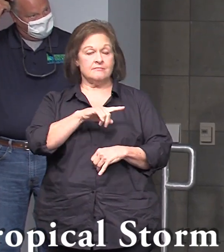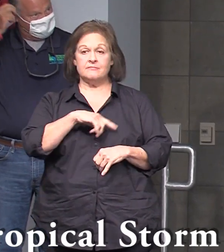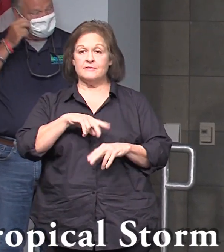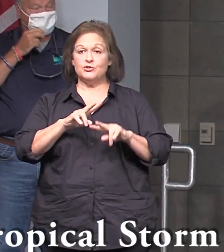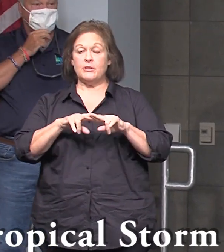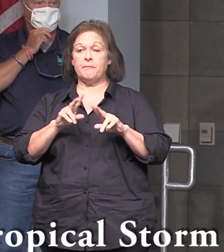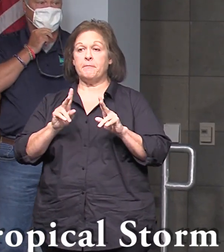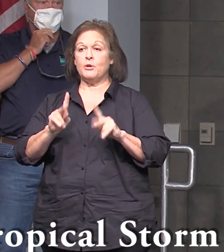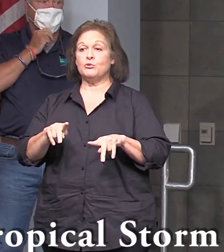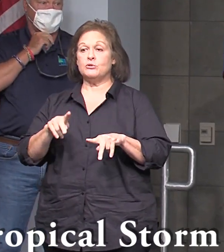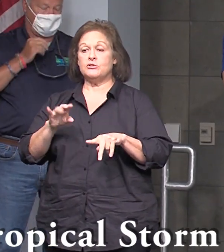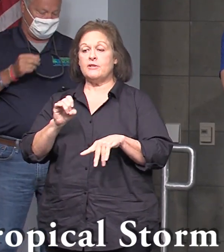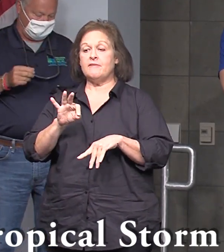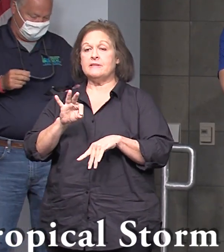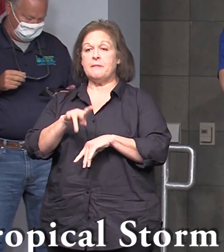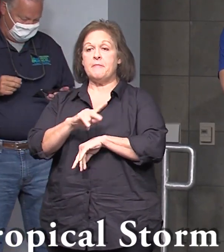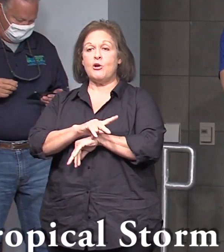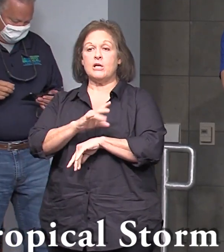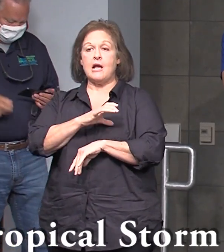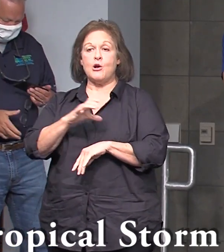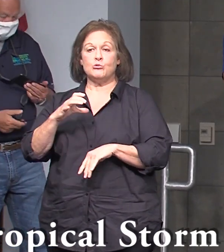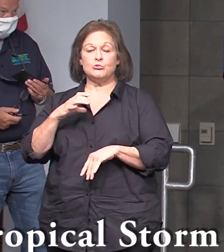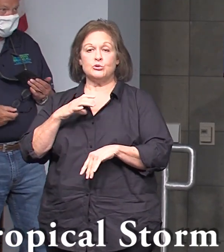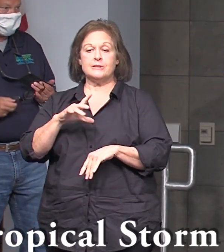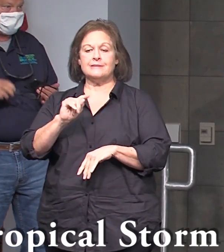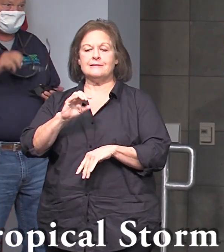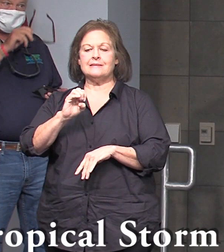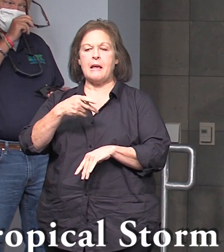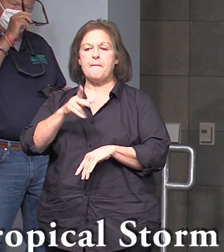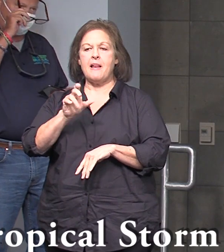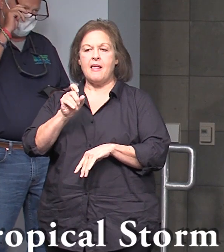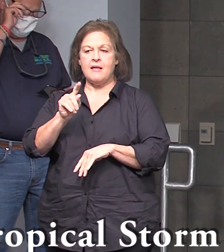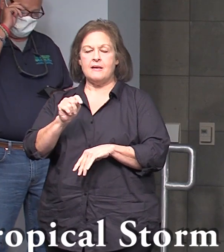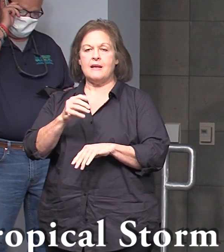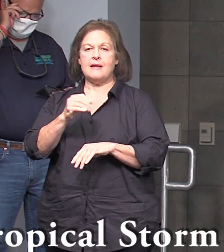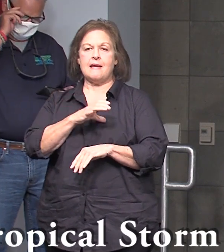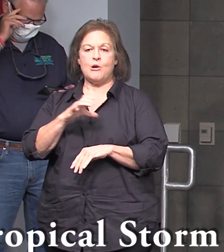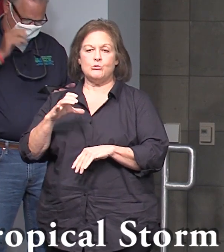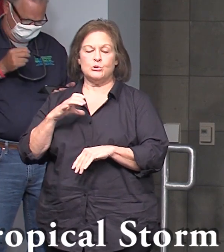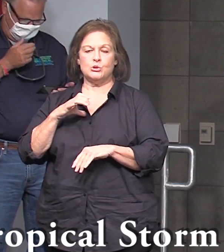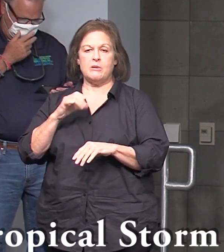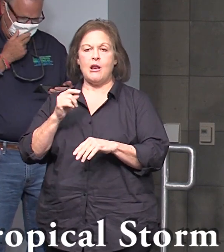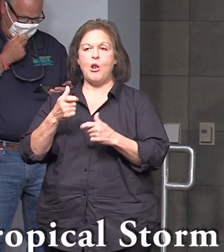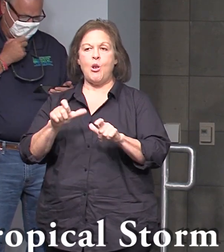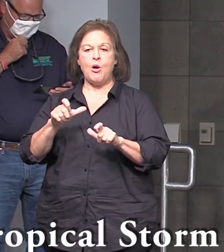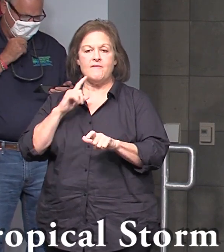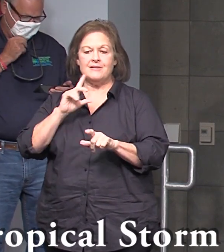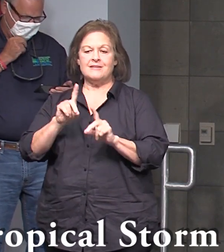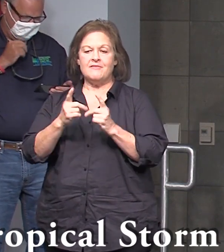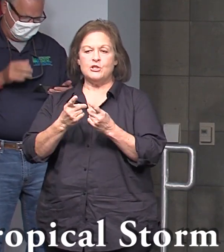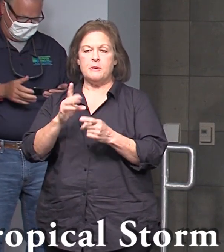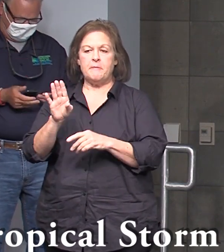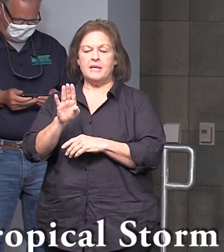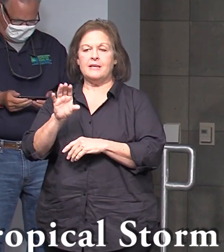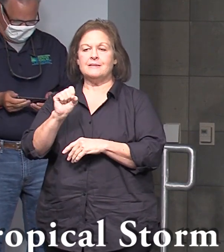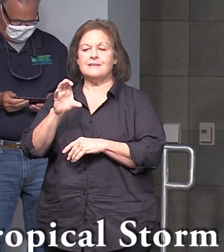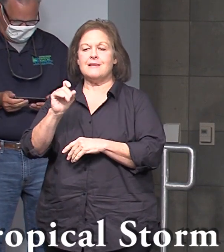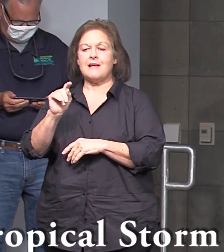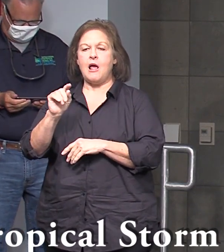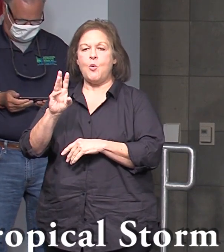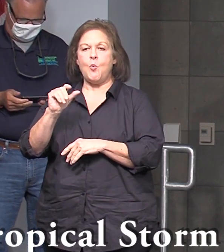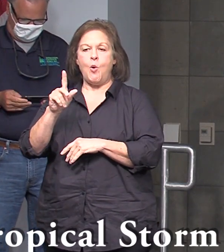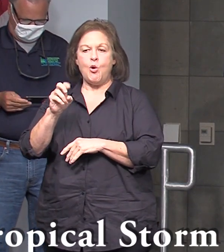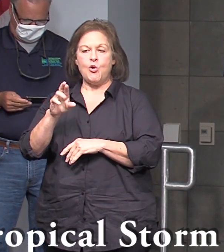chairman for our Jefferson Parish Council, Chairman Ricky Templet, along with our councilman at large for Division B, Scott Walker,